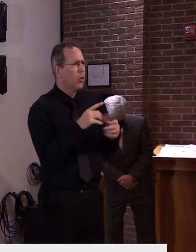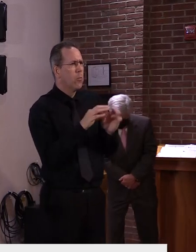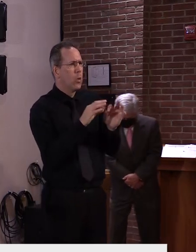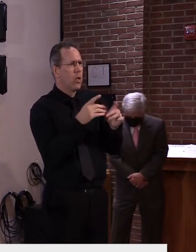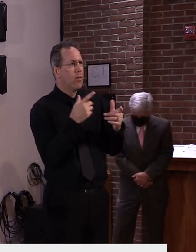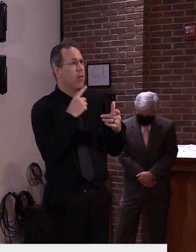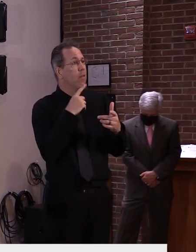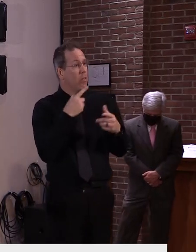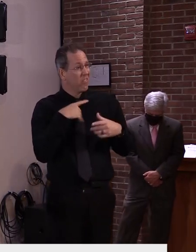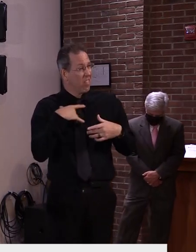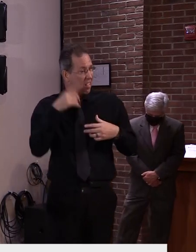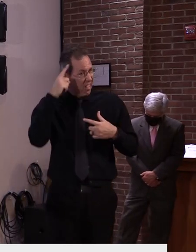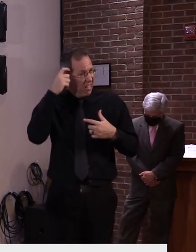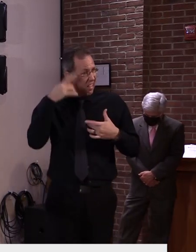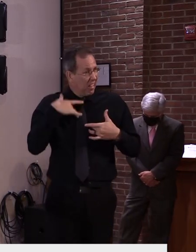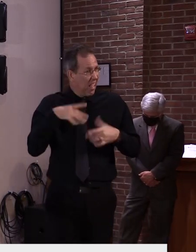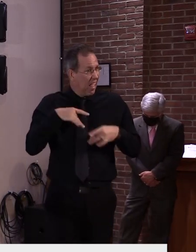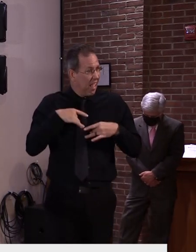mind.